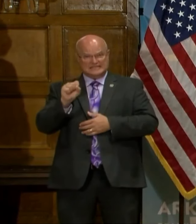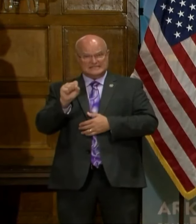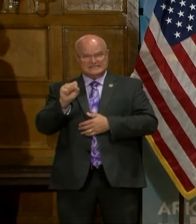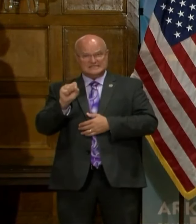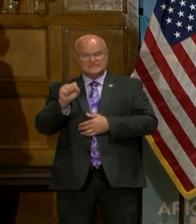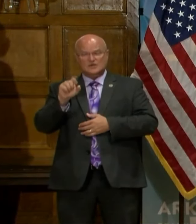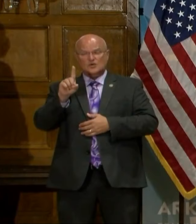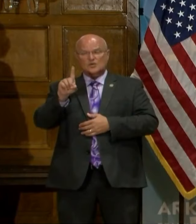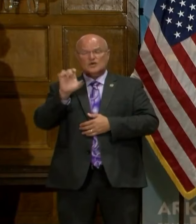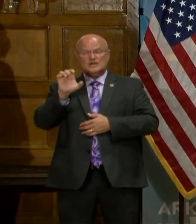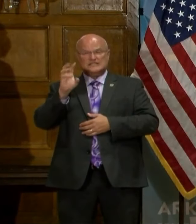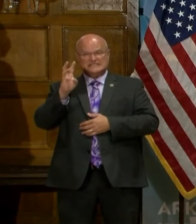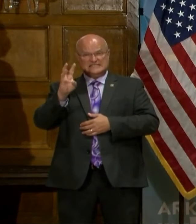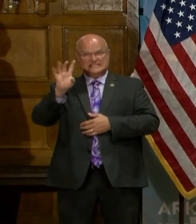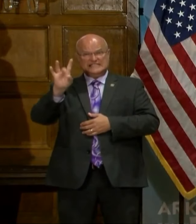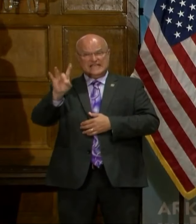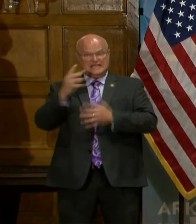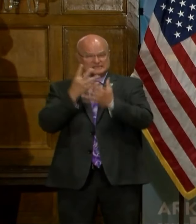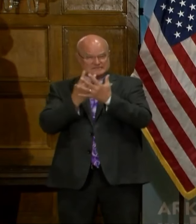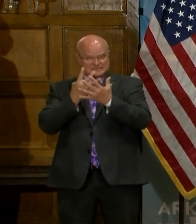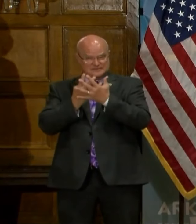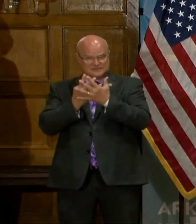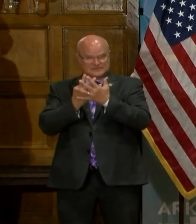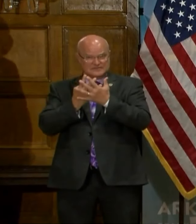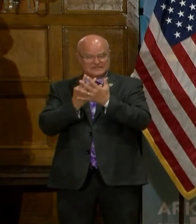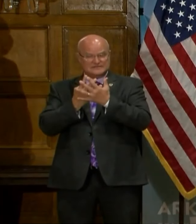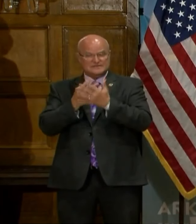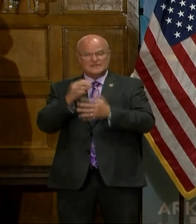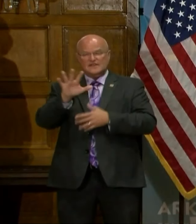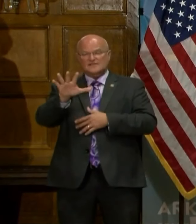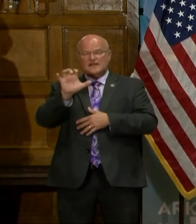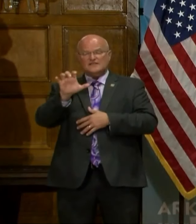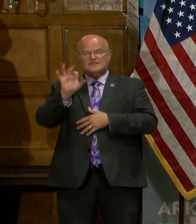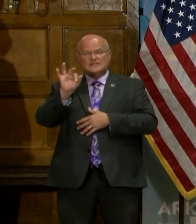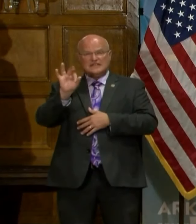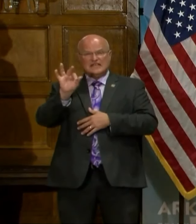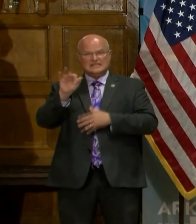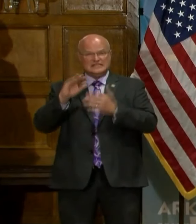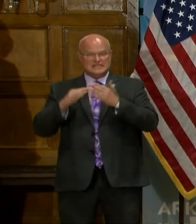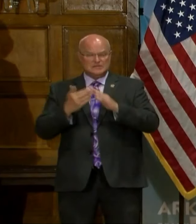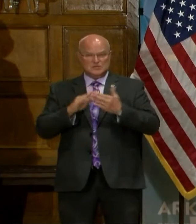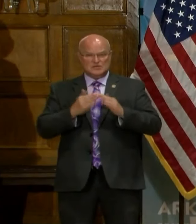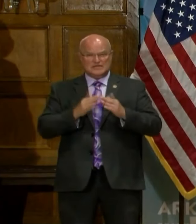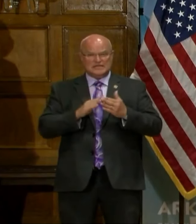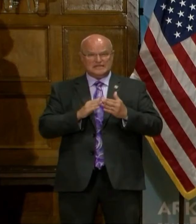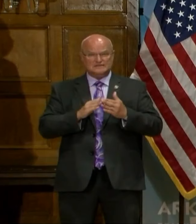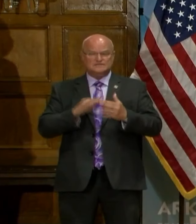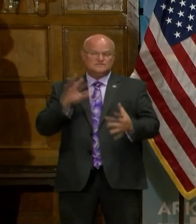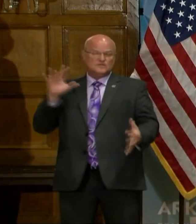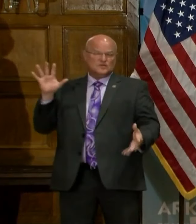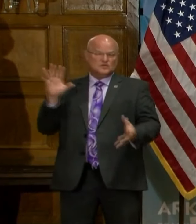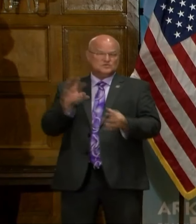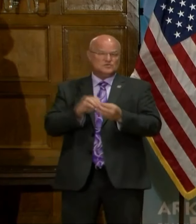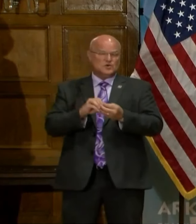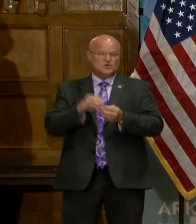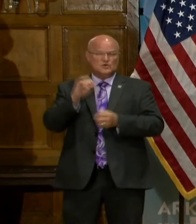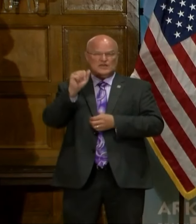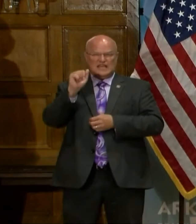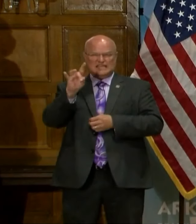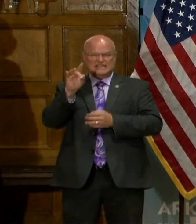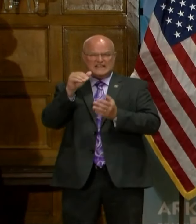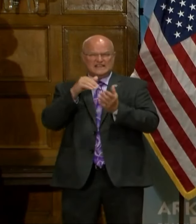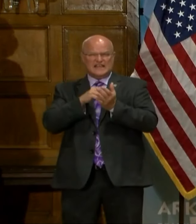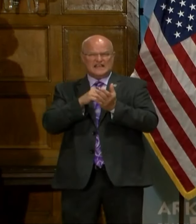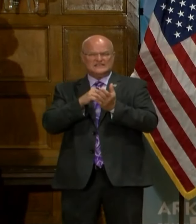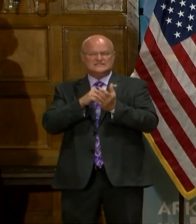yesterday. 168 of those are correctional, 519 in the community. So our total is a little over